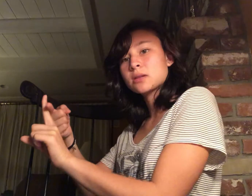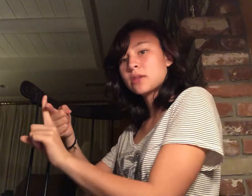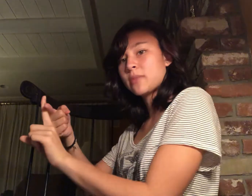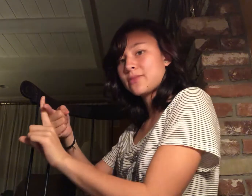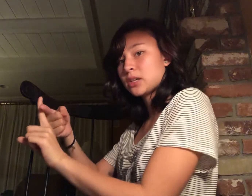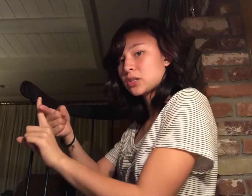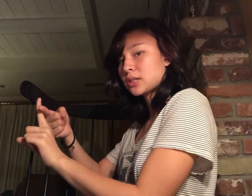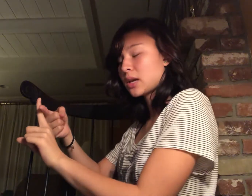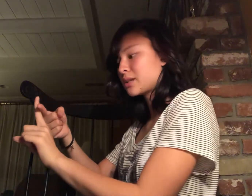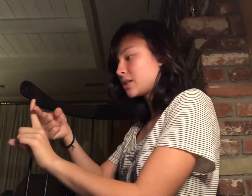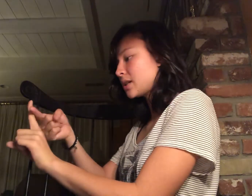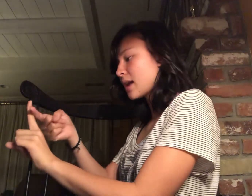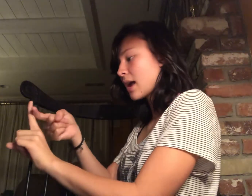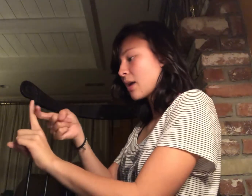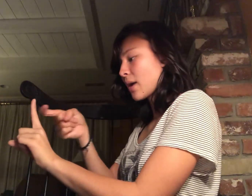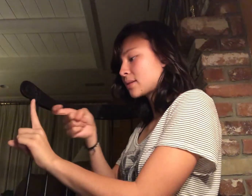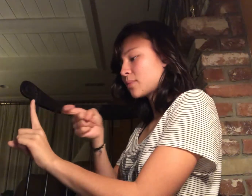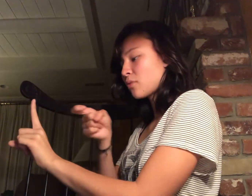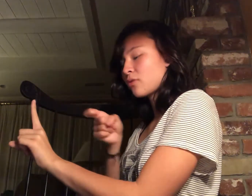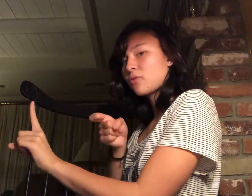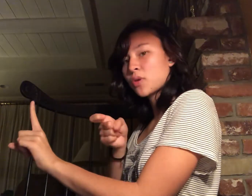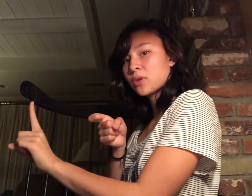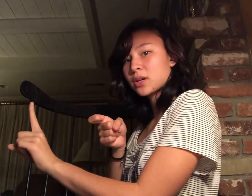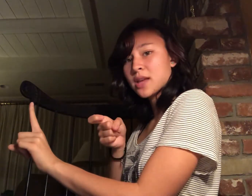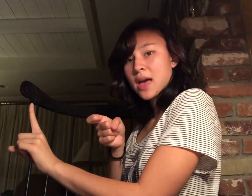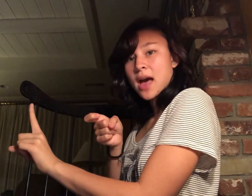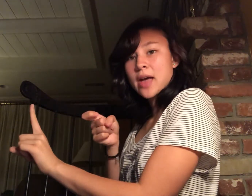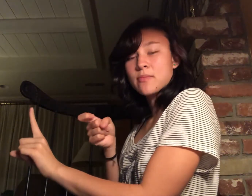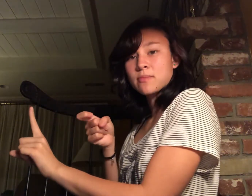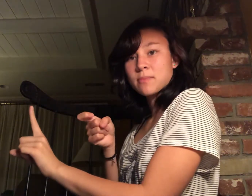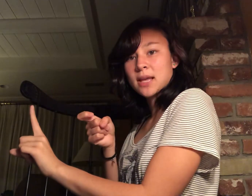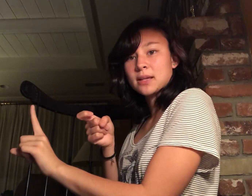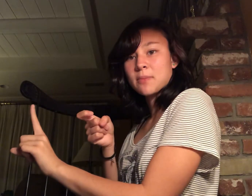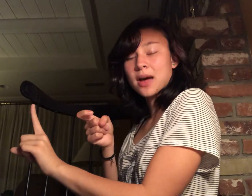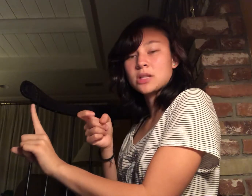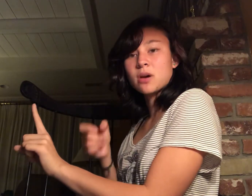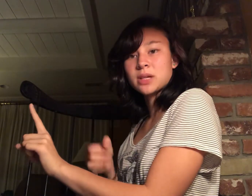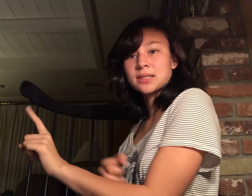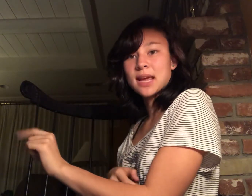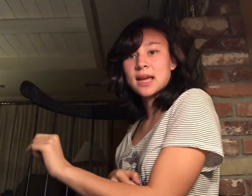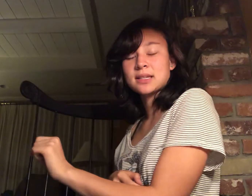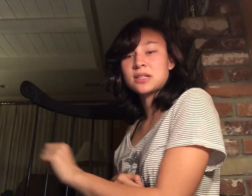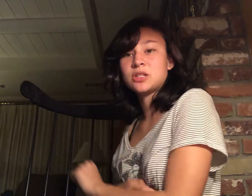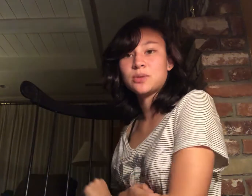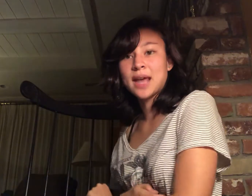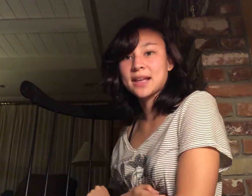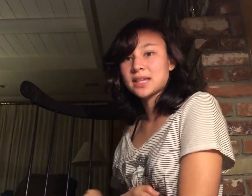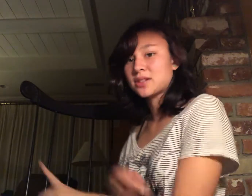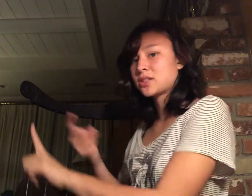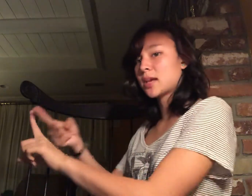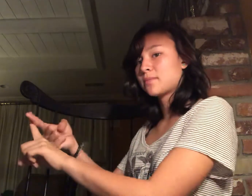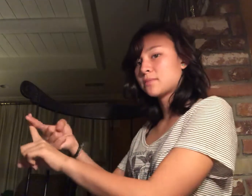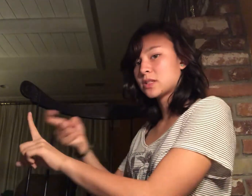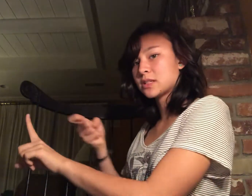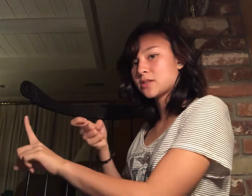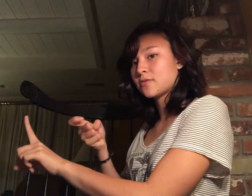of my fingers are touching. As I pull forward, I make my dominant hand into an X hand shape. So this is